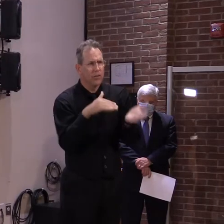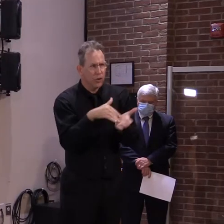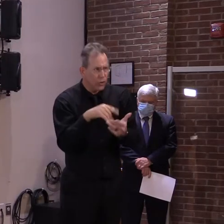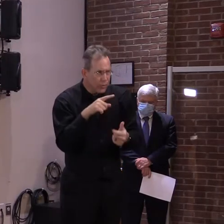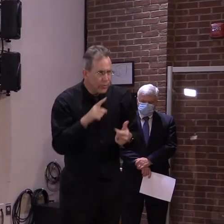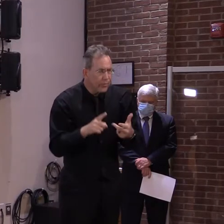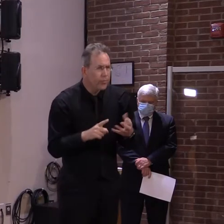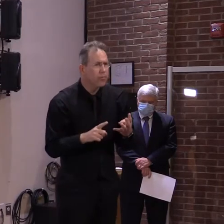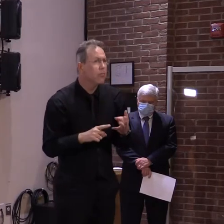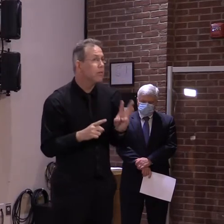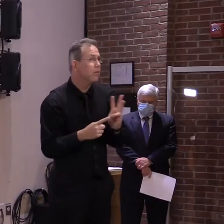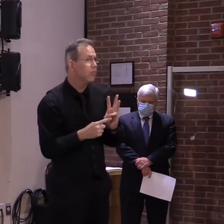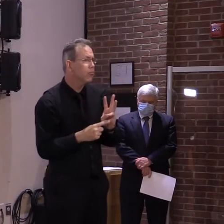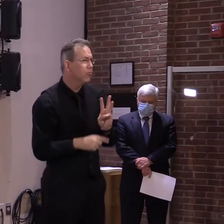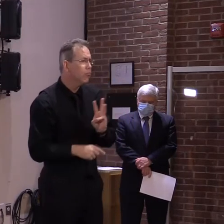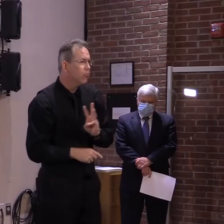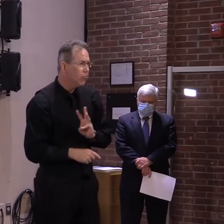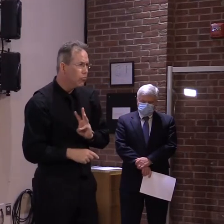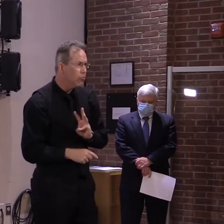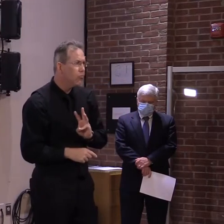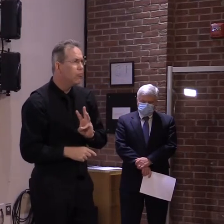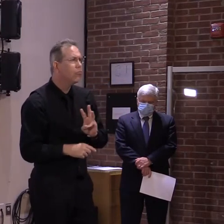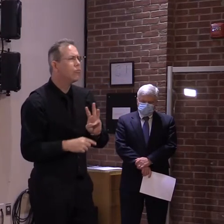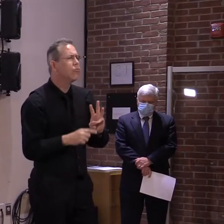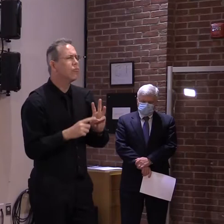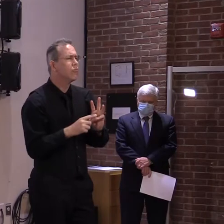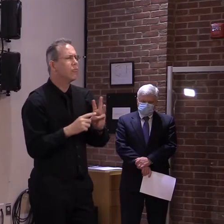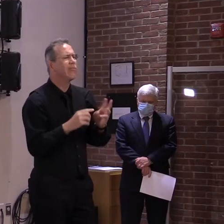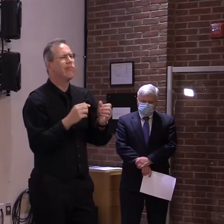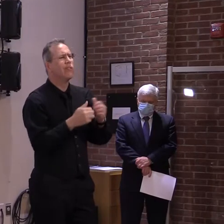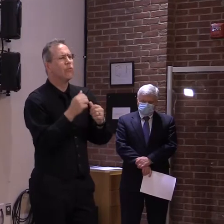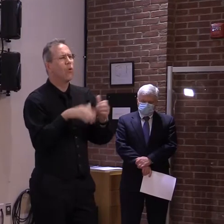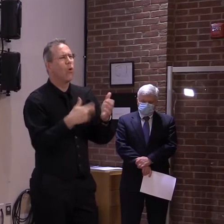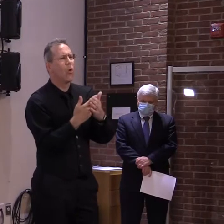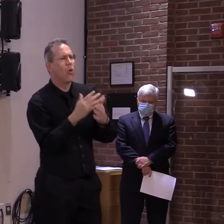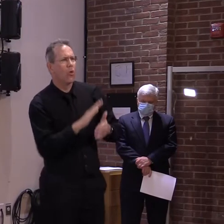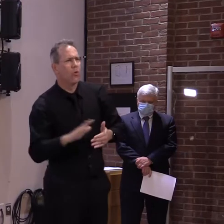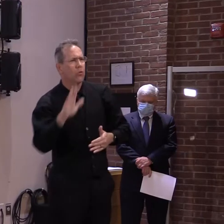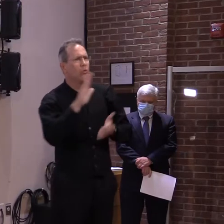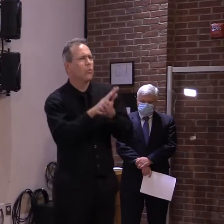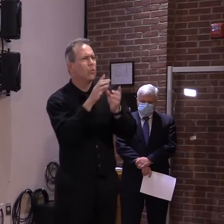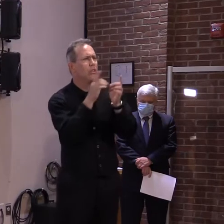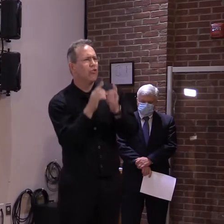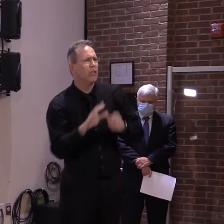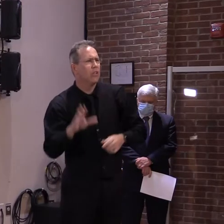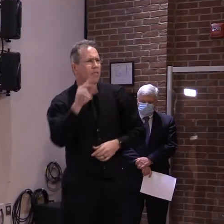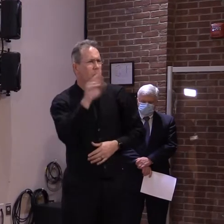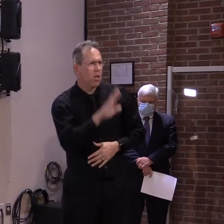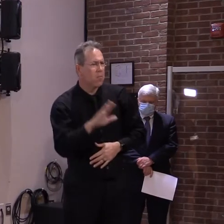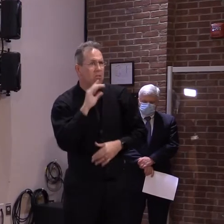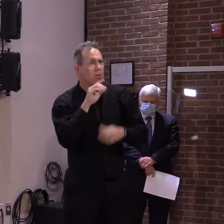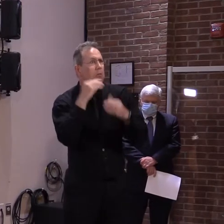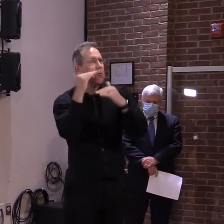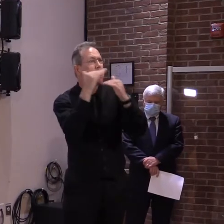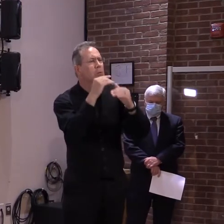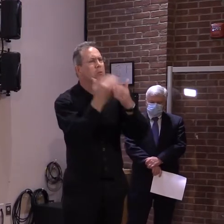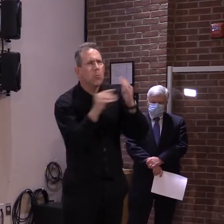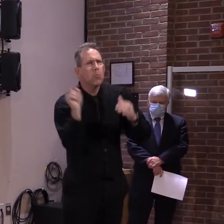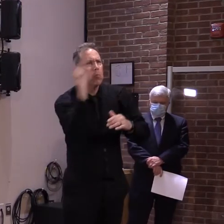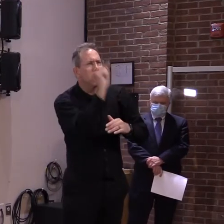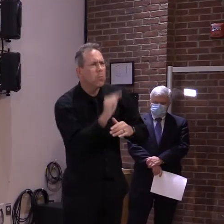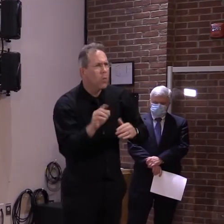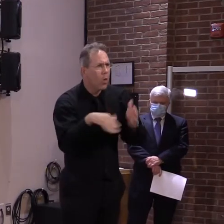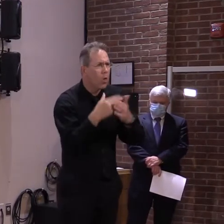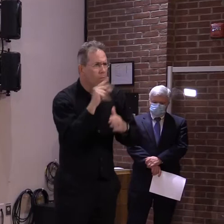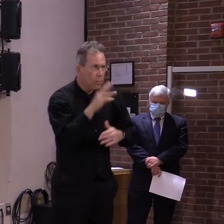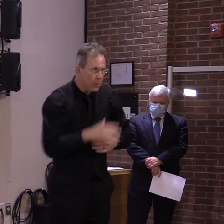participating. Burlington and Grand Isle had expressed early interest in implementing a testing program of their own, so they